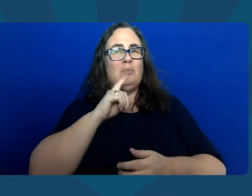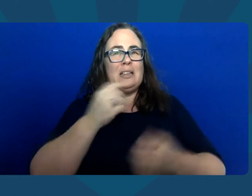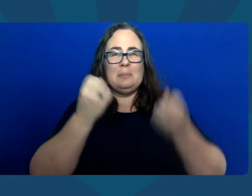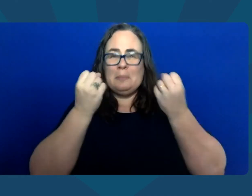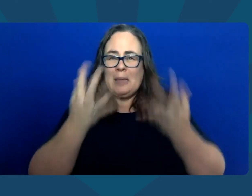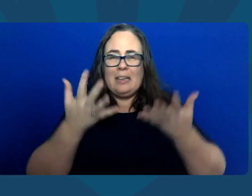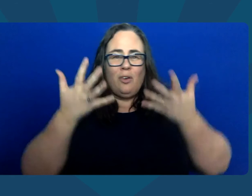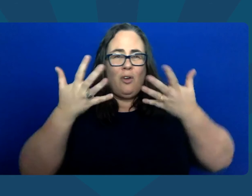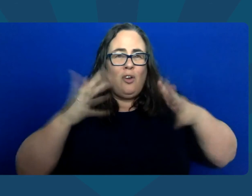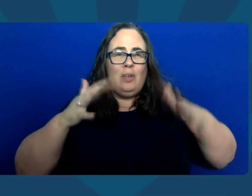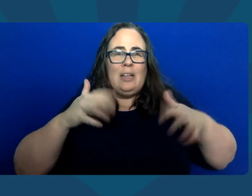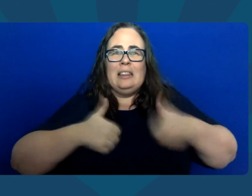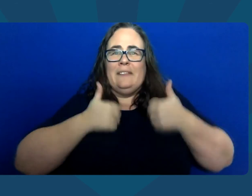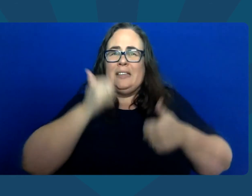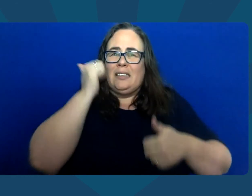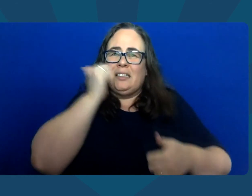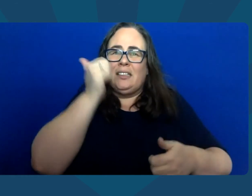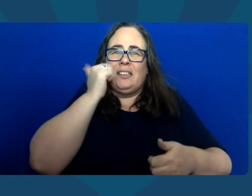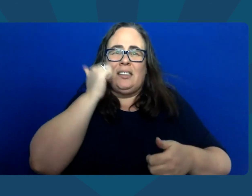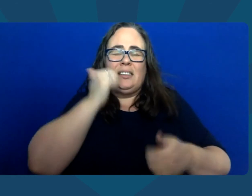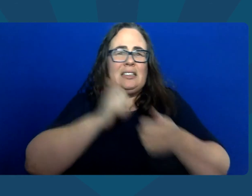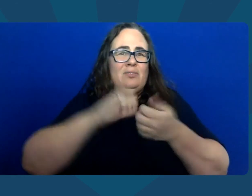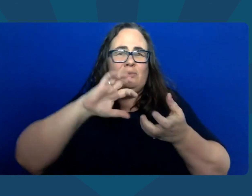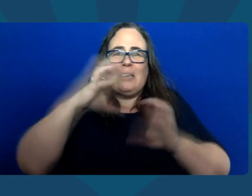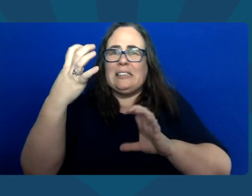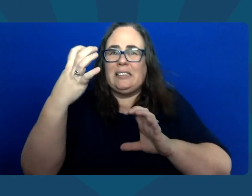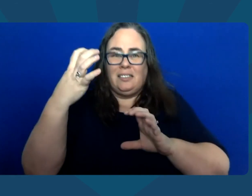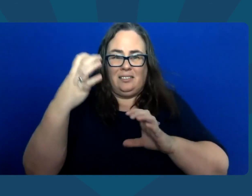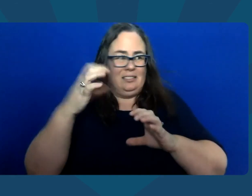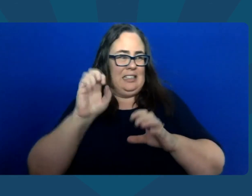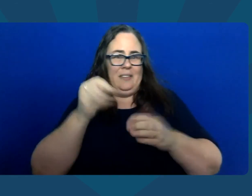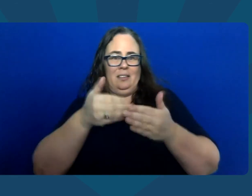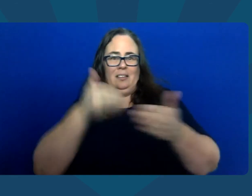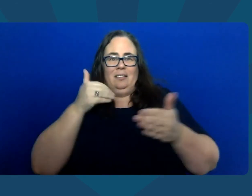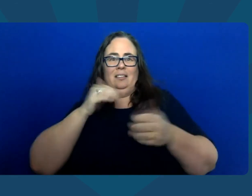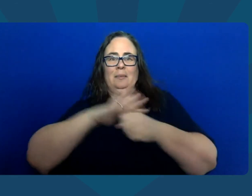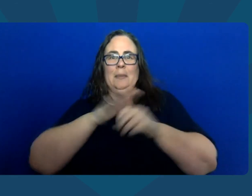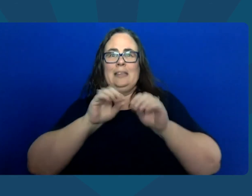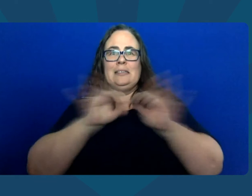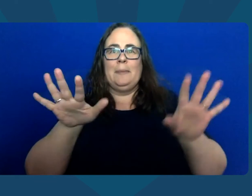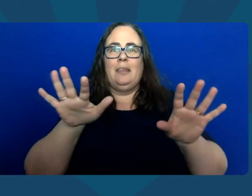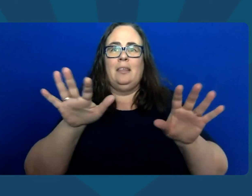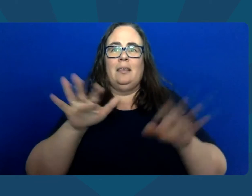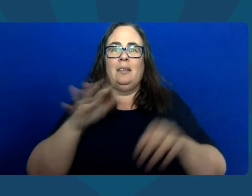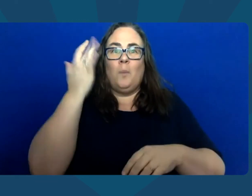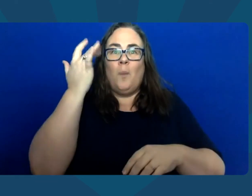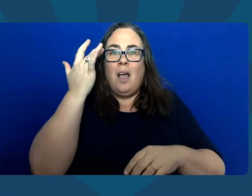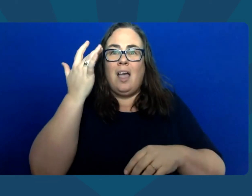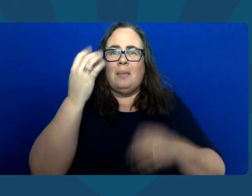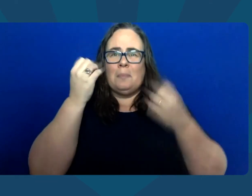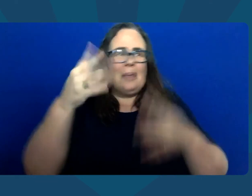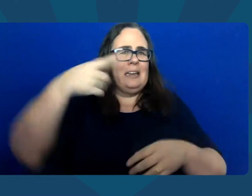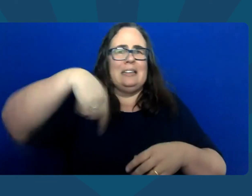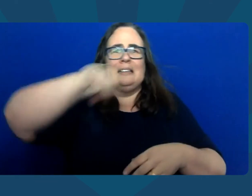Many already live in this crisis day to day without a pandemic, because many in